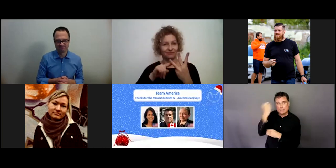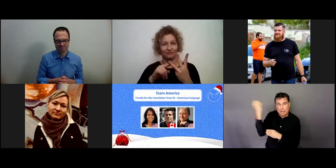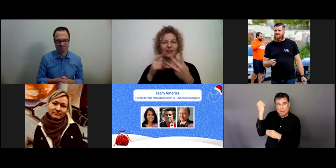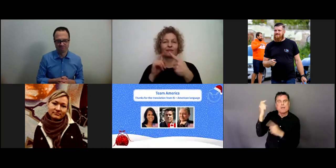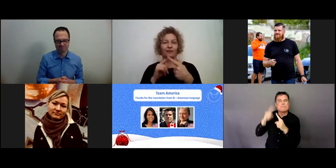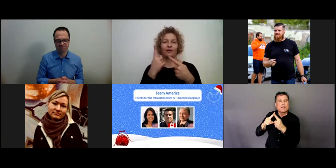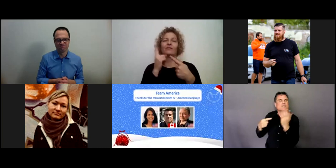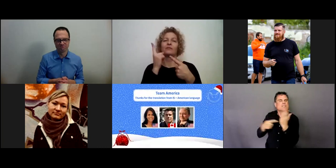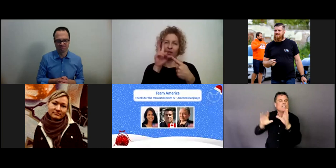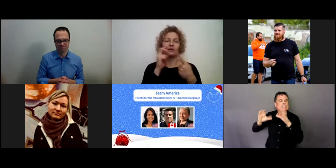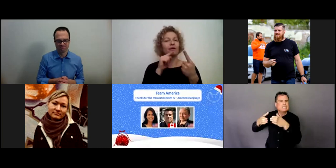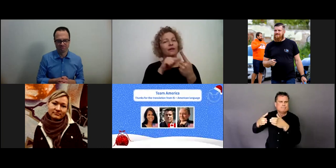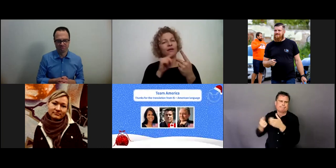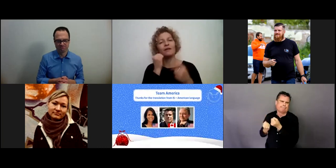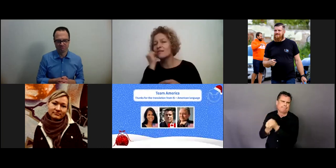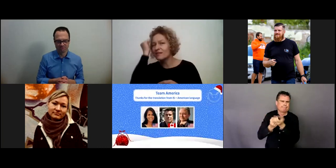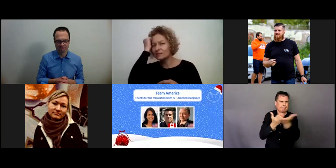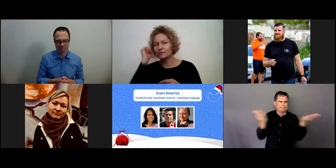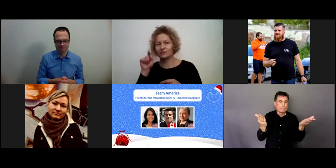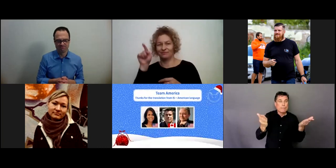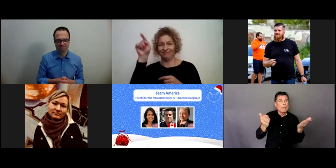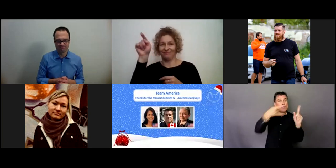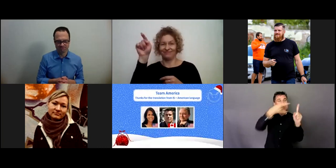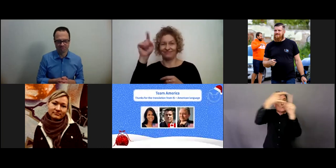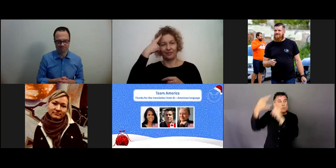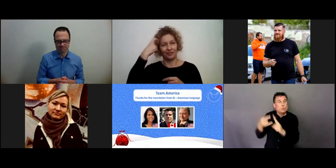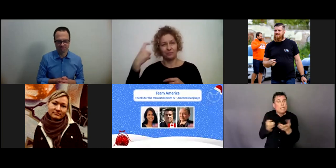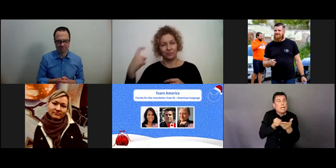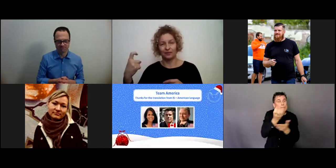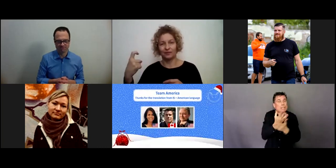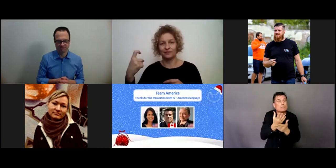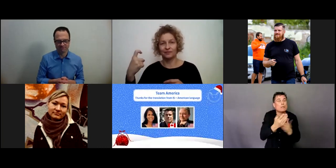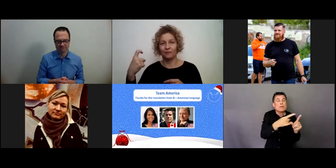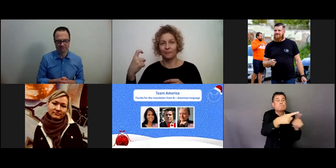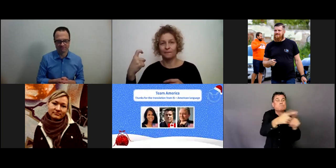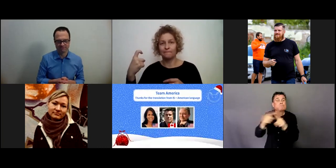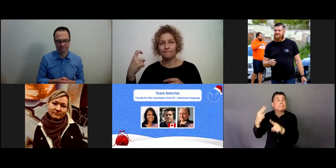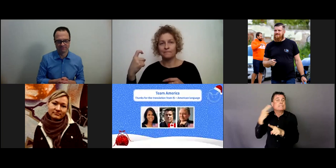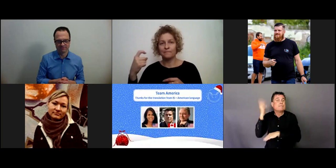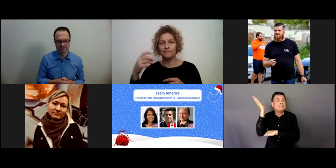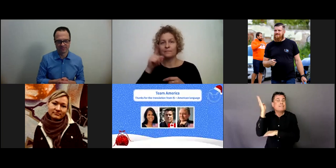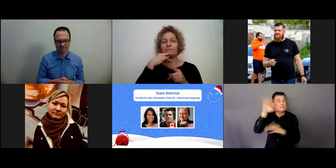But thank you for Dami and the technical team for supporting this all.